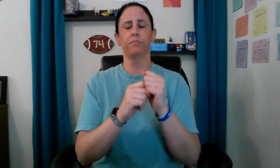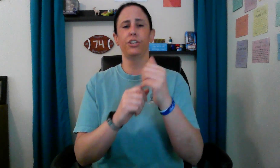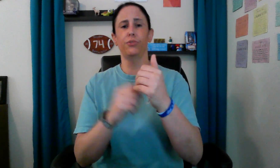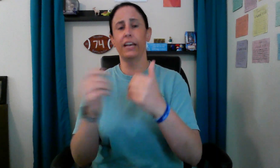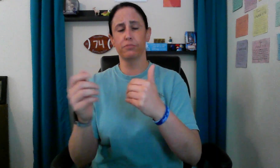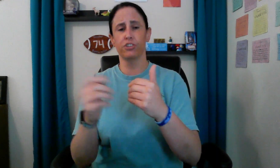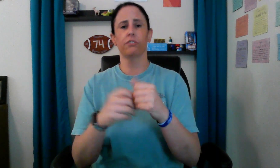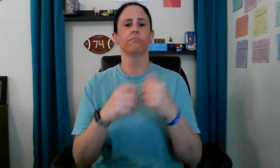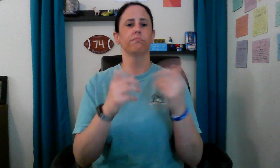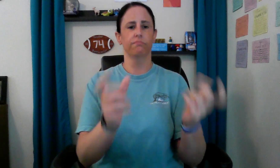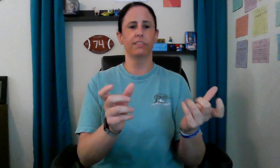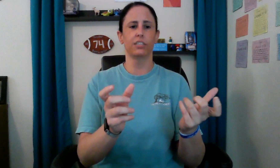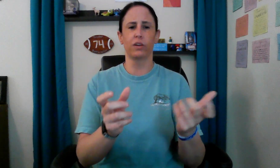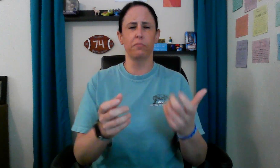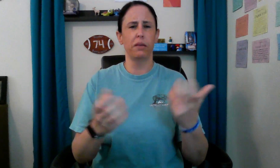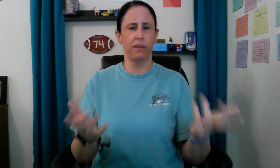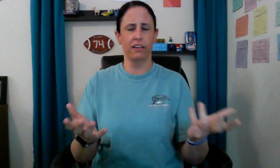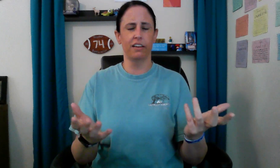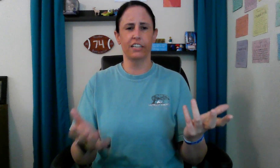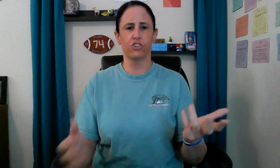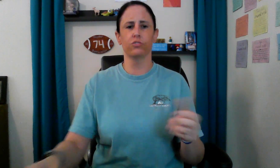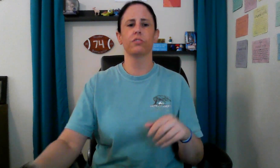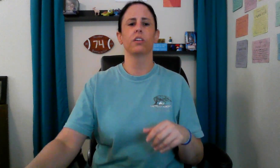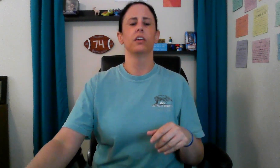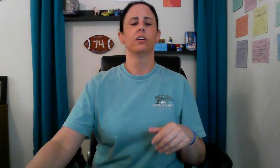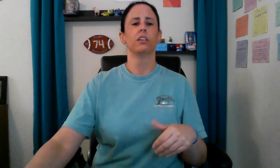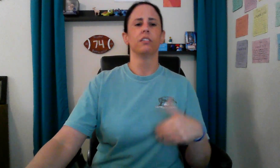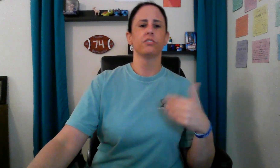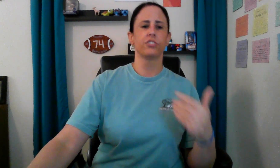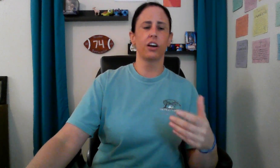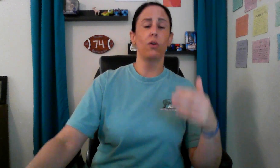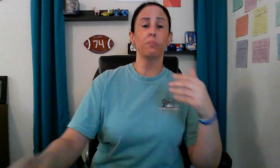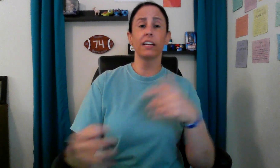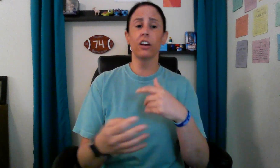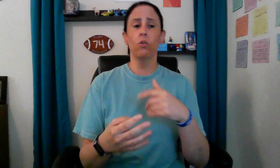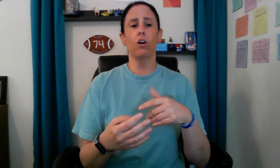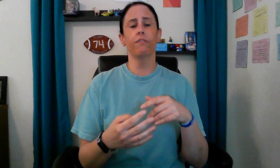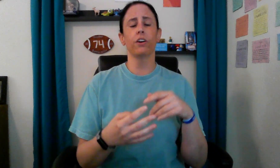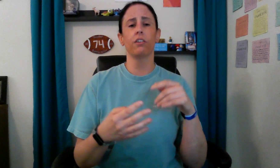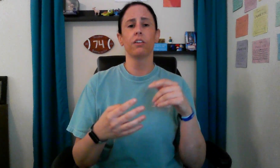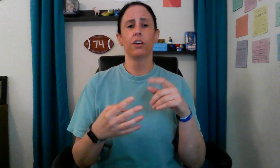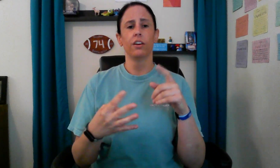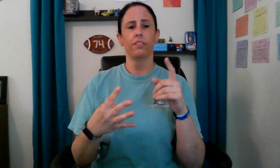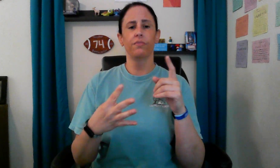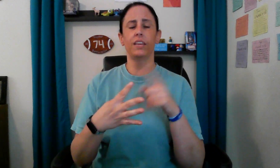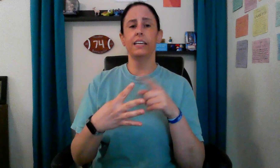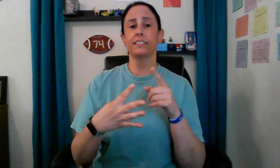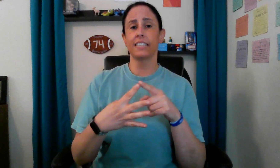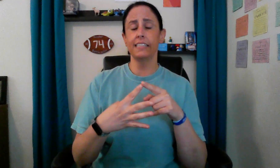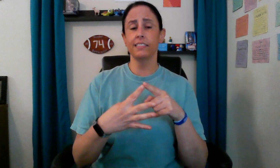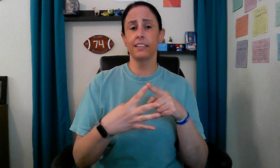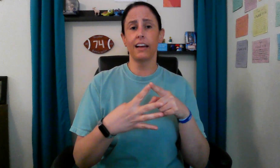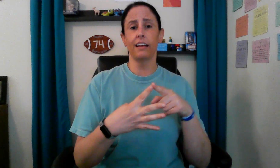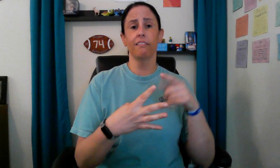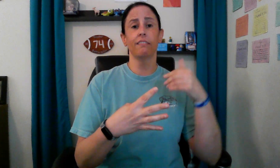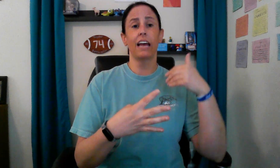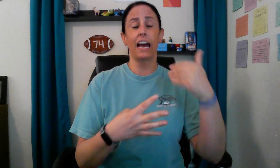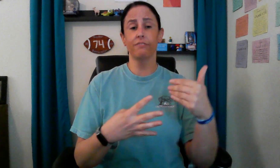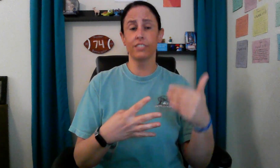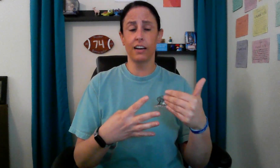New Hampshire, that's what I mean by initials. So I'm going to go over the states that have